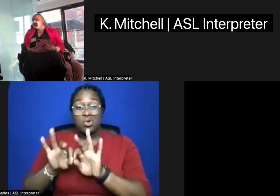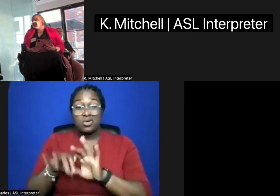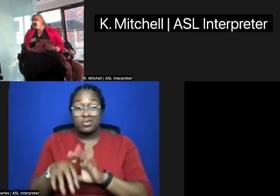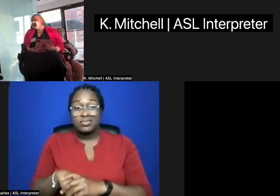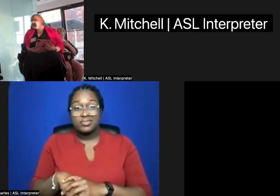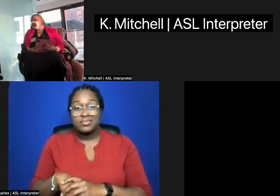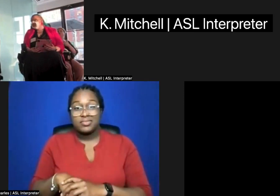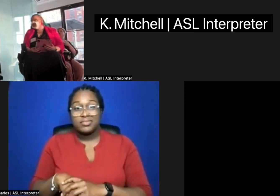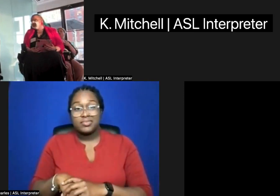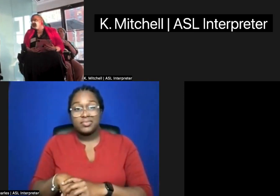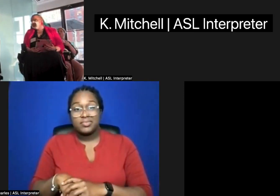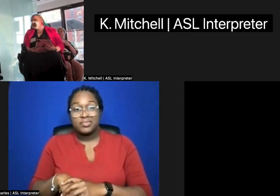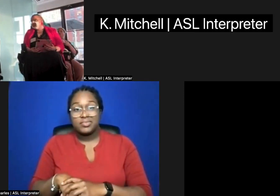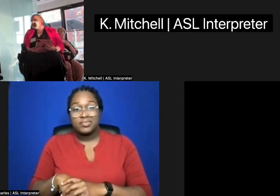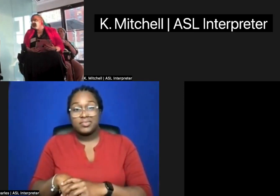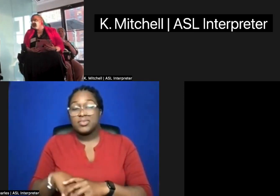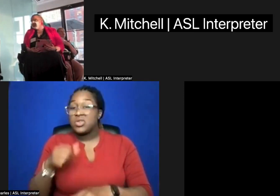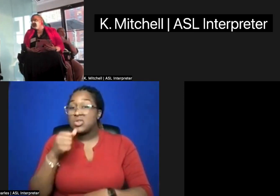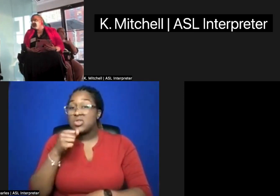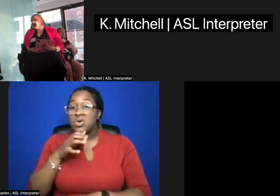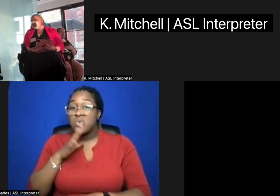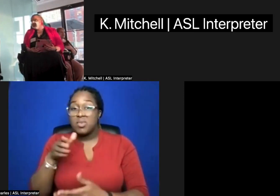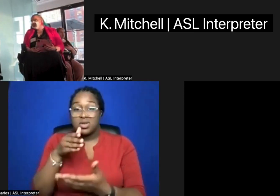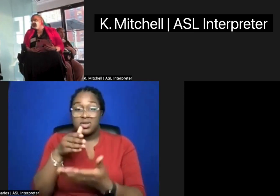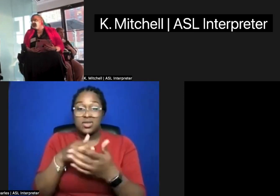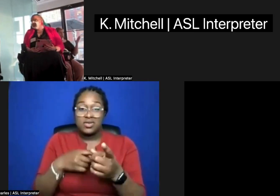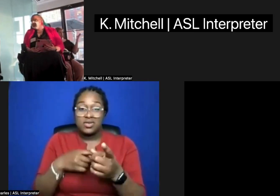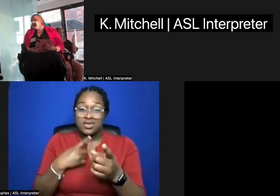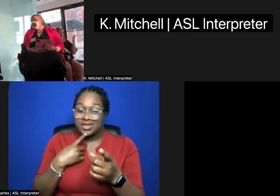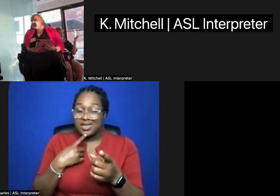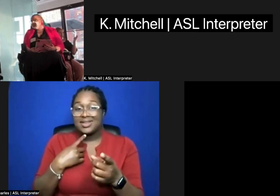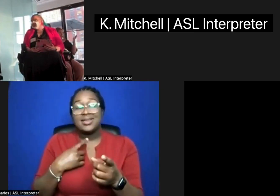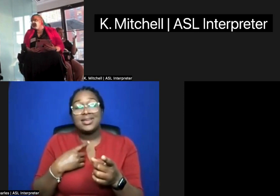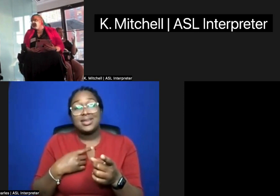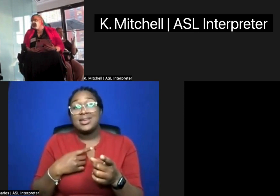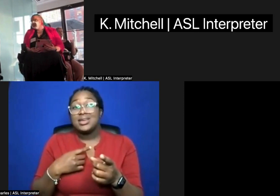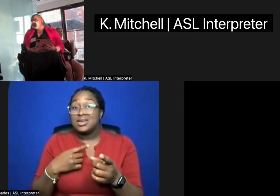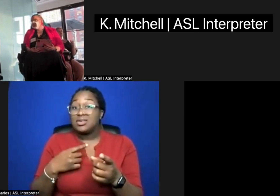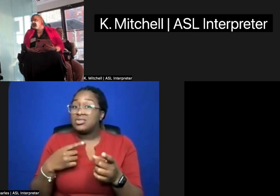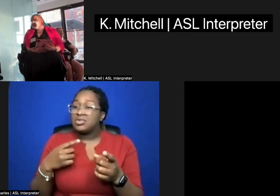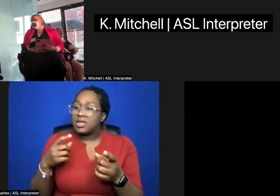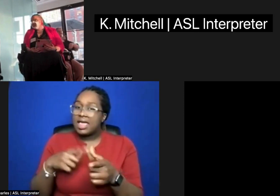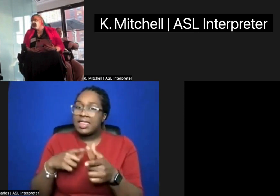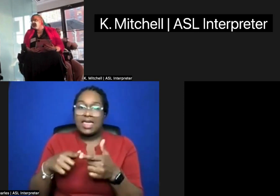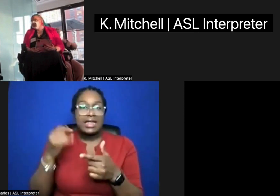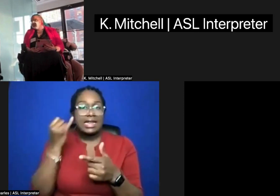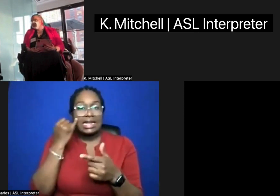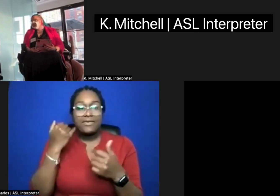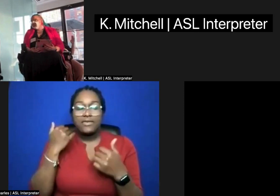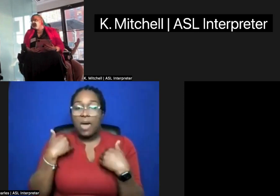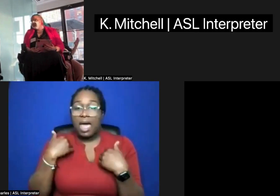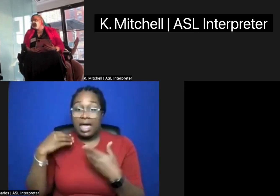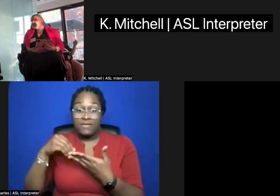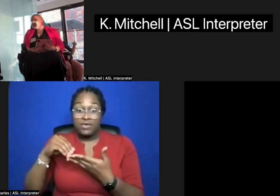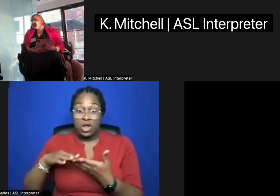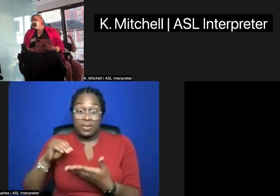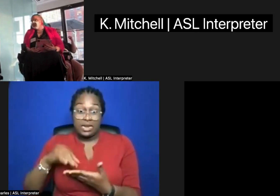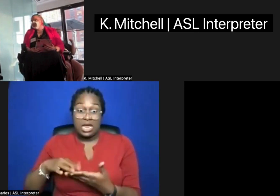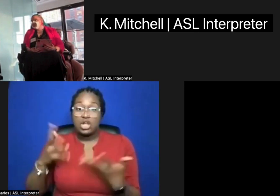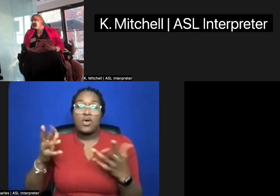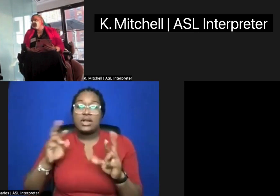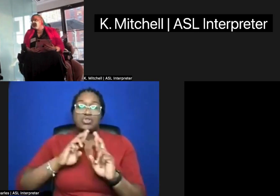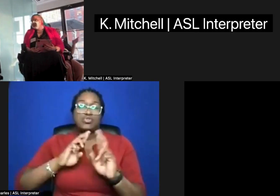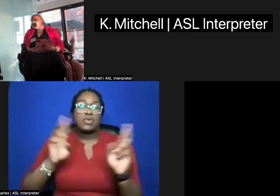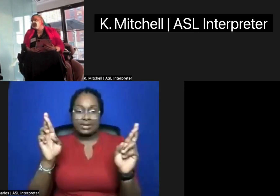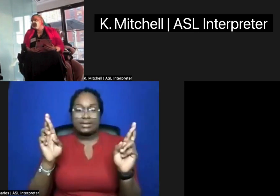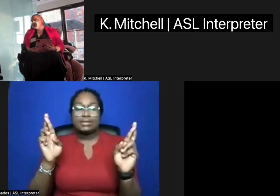helps you, if you are going to take legal action, you can have the time and space to determine when you are ready to stand up. So, you can, like,